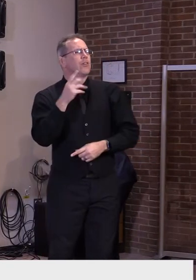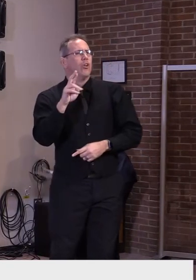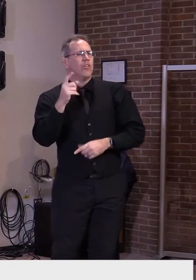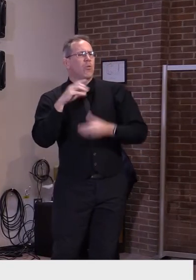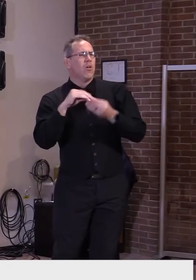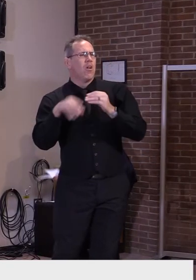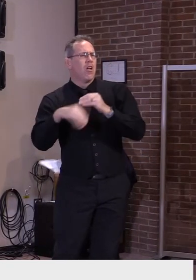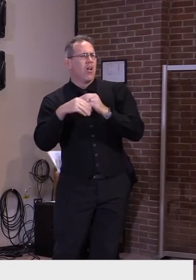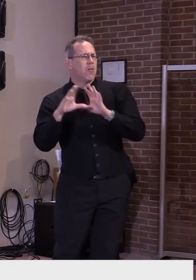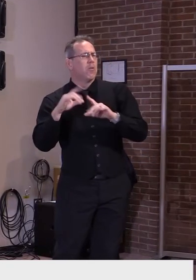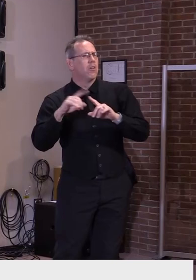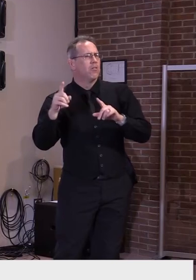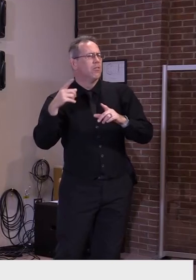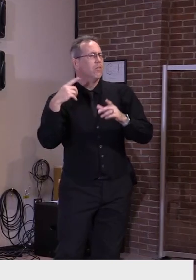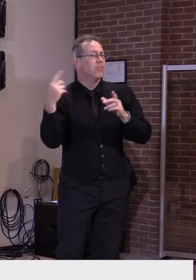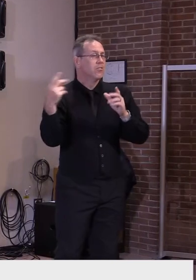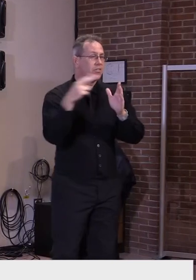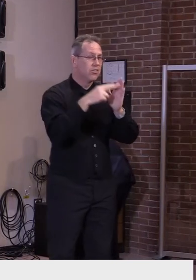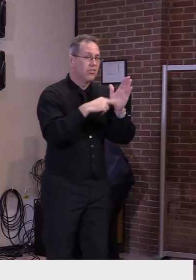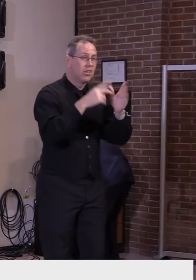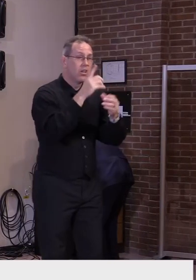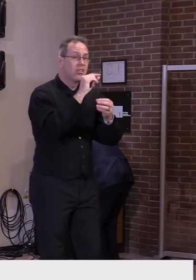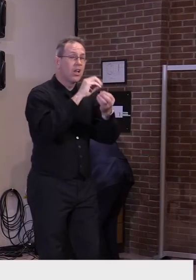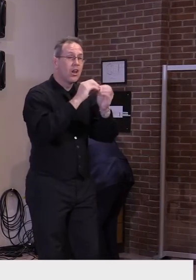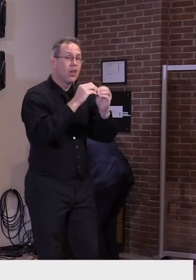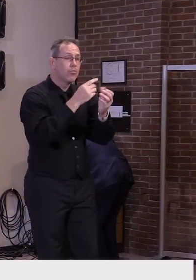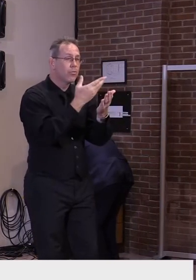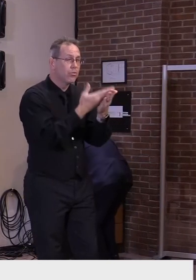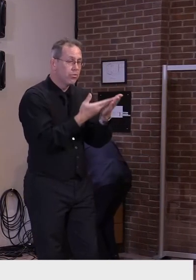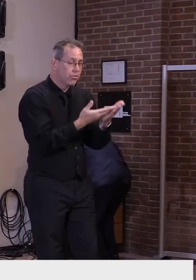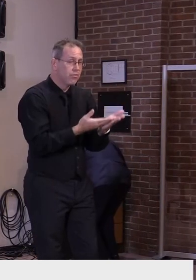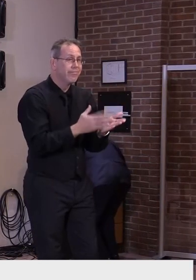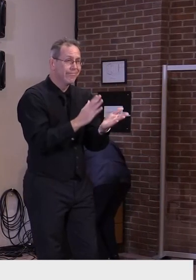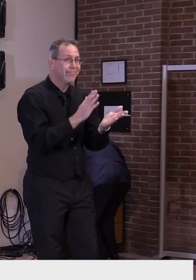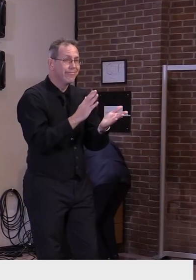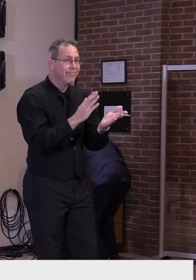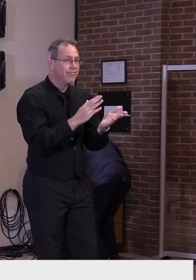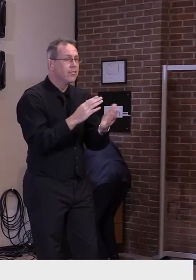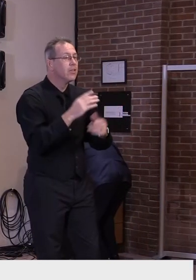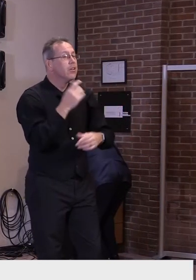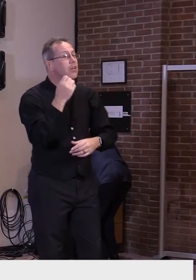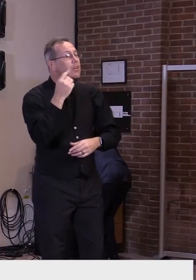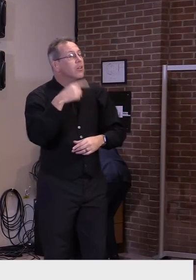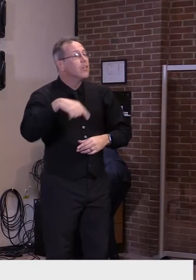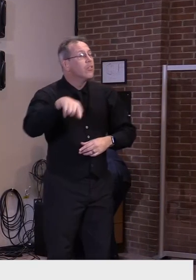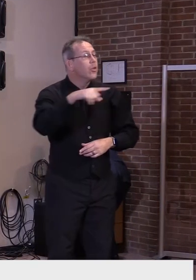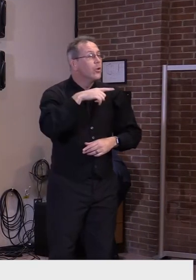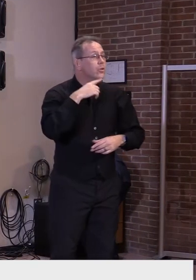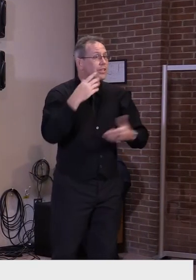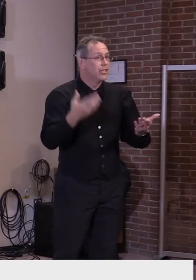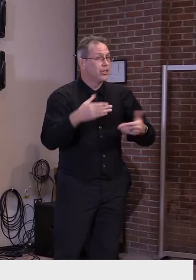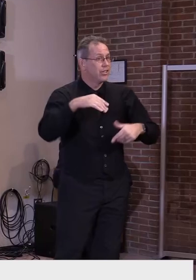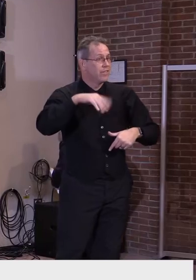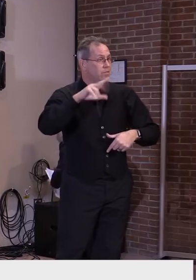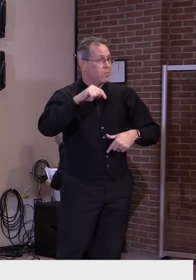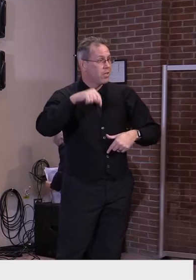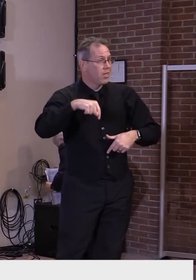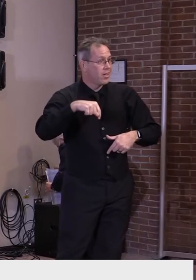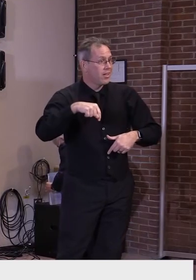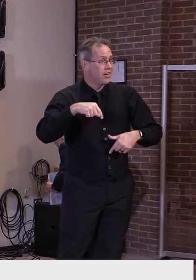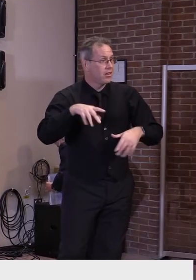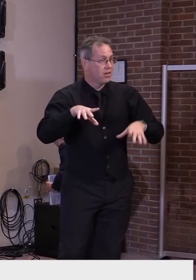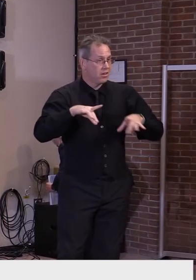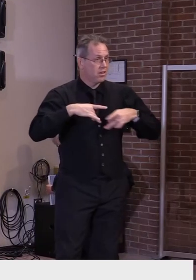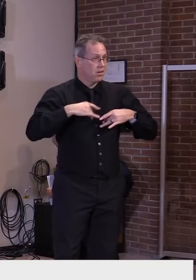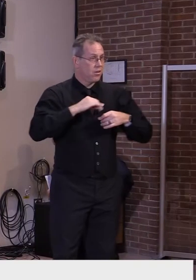data, it's showing that 70% of those cases, a high number of cases,